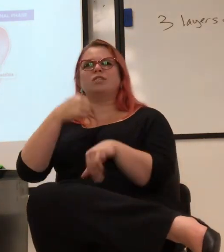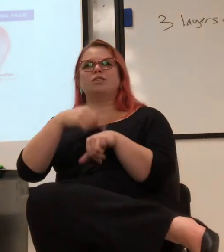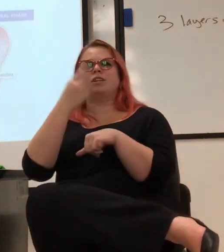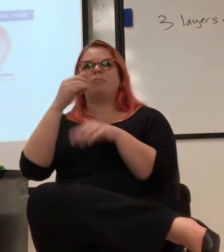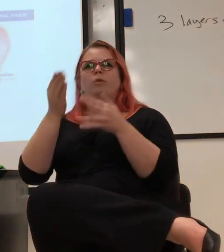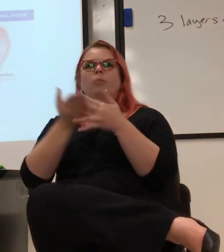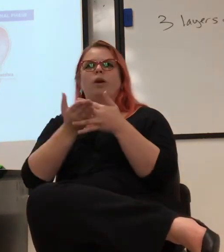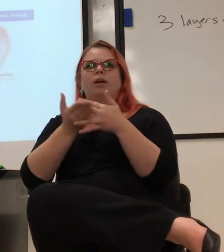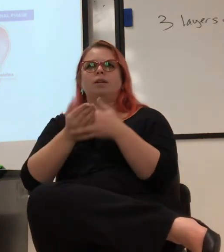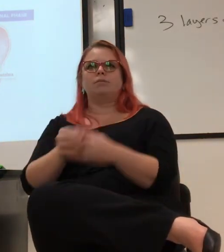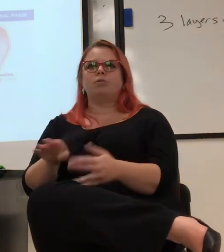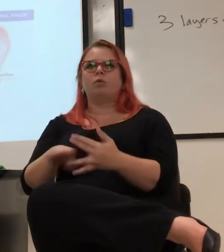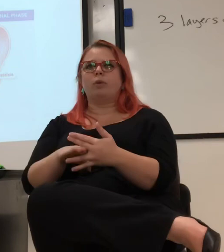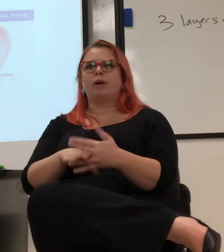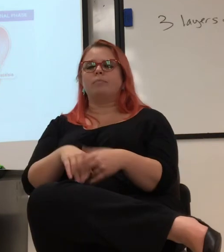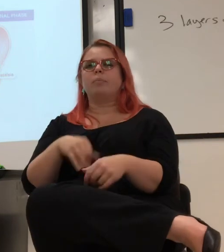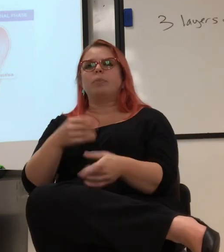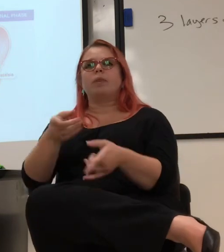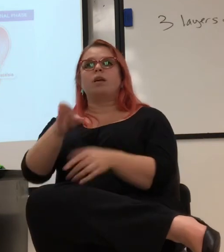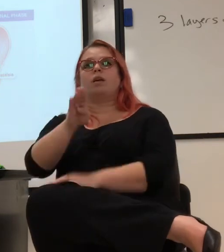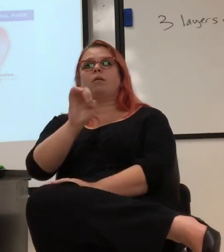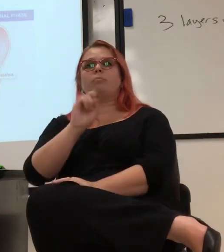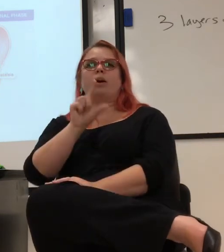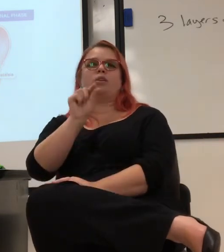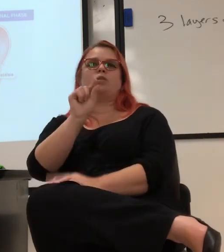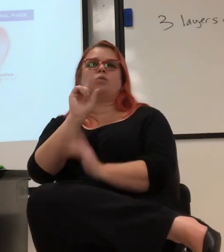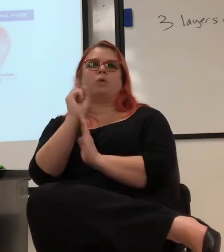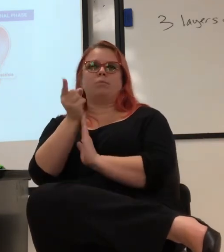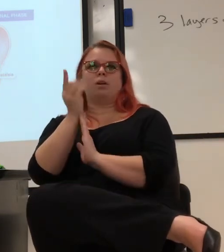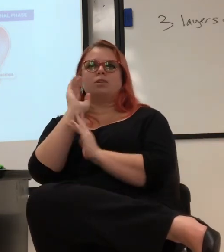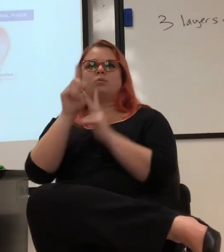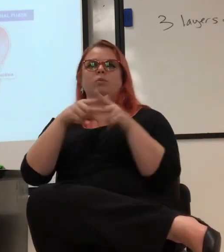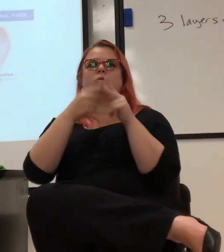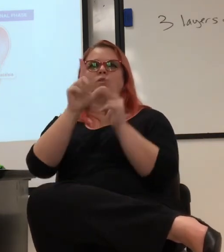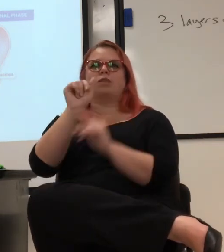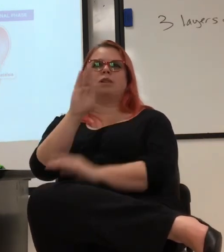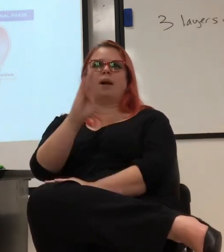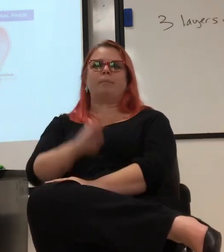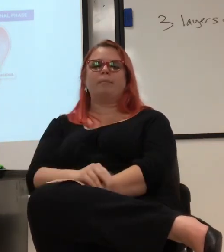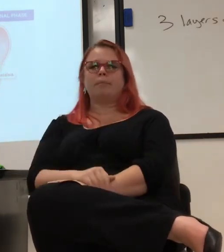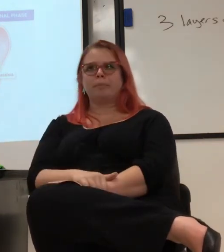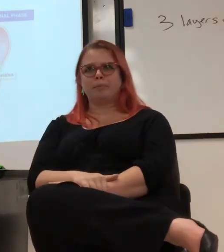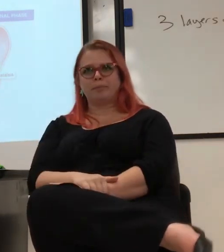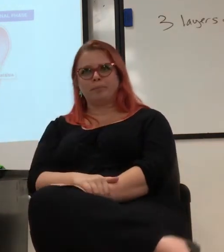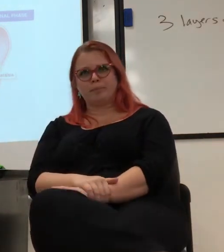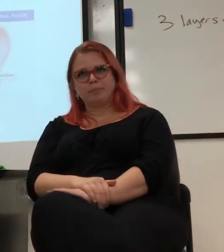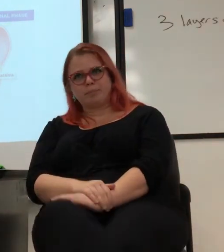Come back in 20 minutes, and we're going to start our lab, so be ready for that.